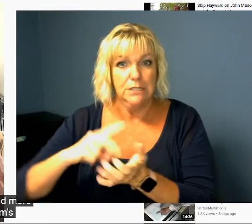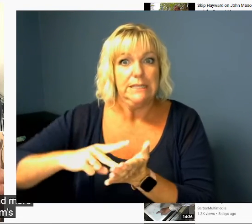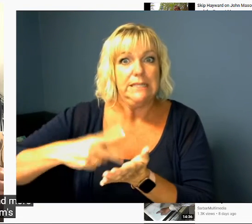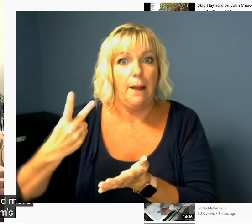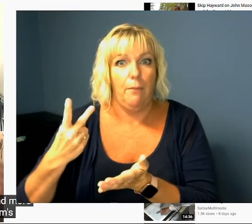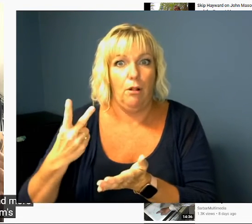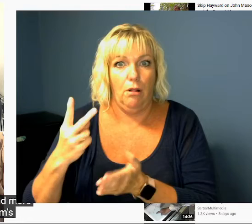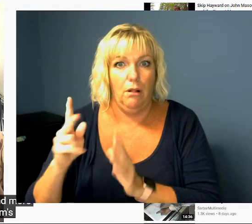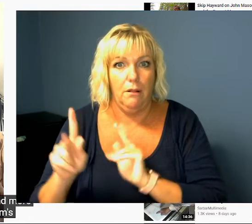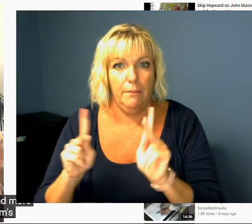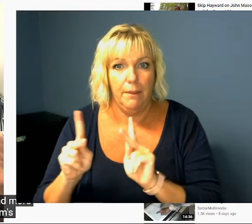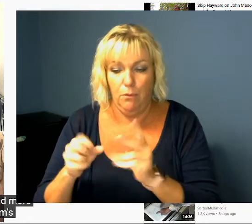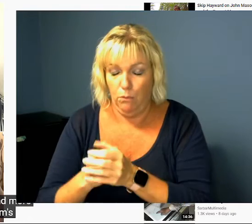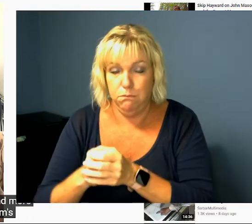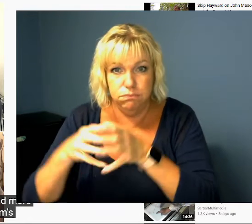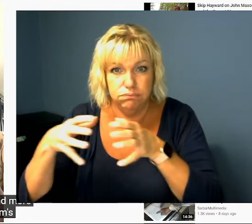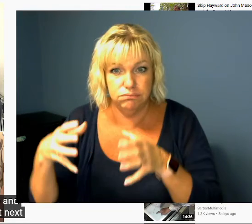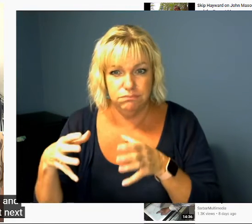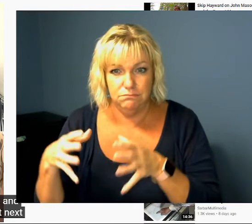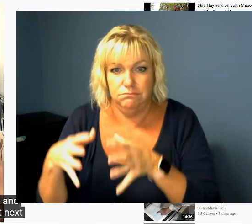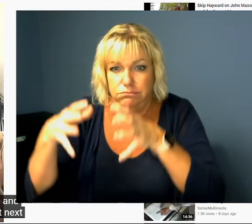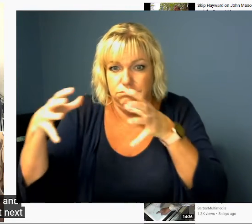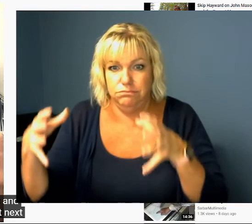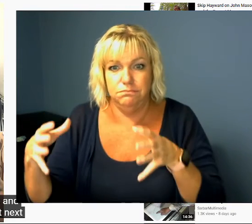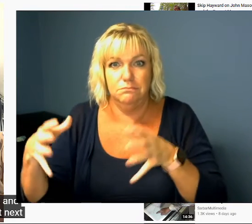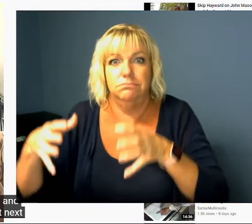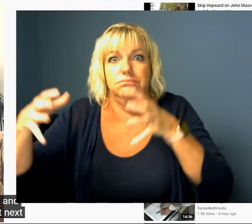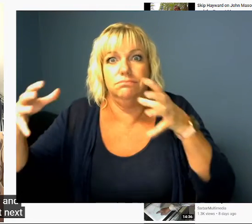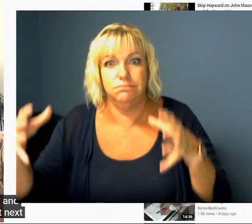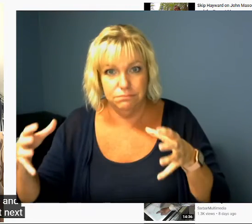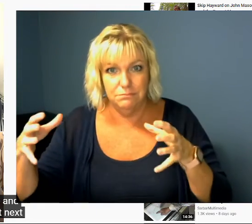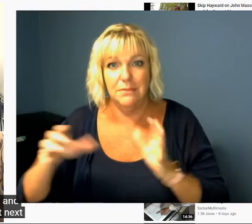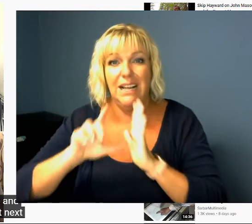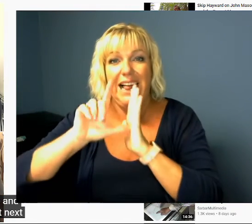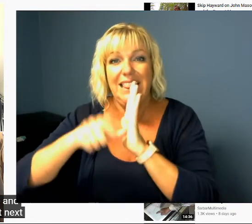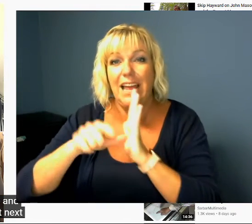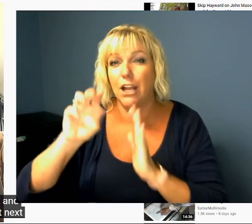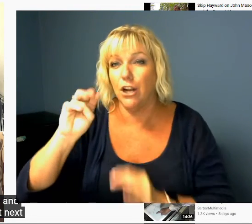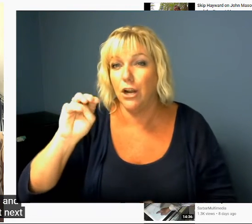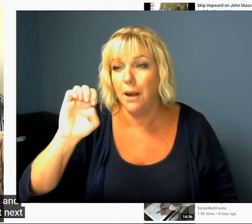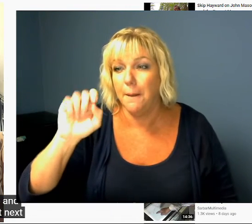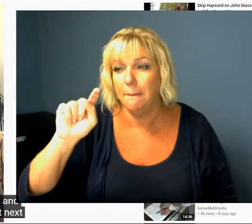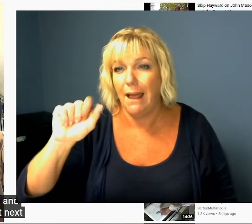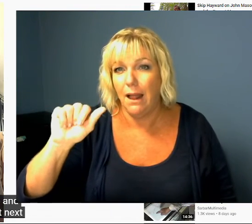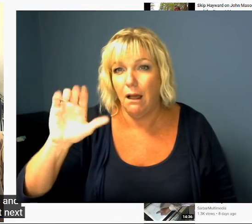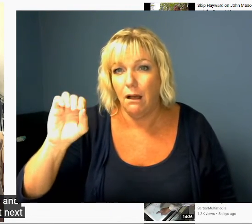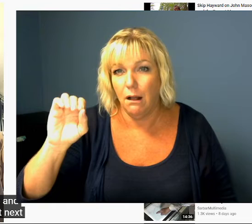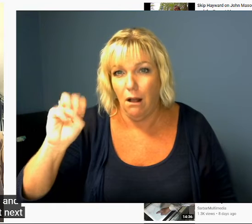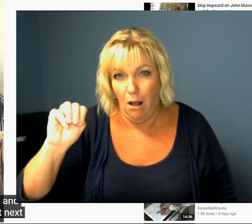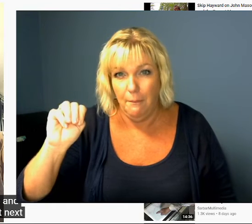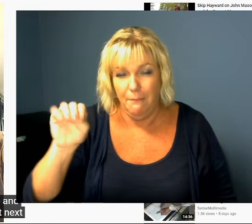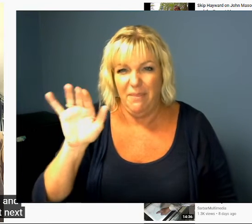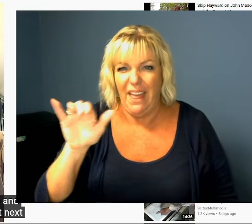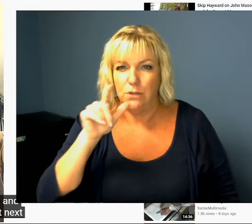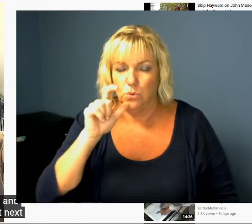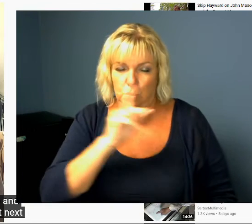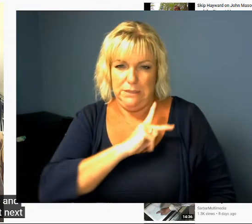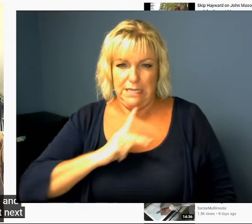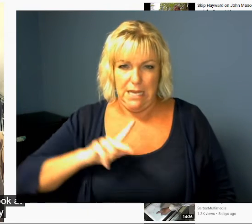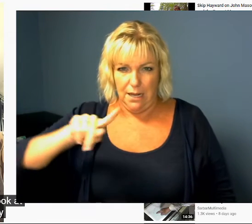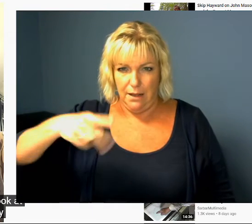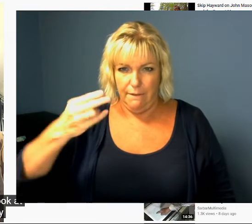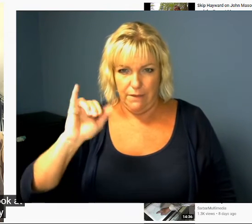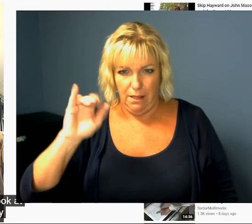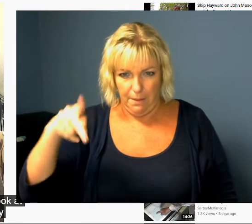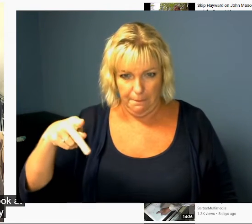move into Metacom's territory. Metacom is King Philip and that war that we're going to look at